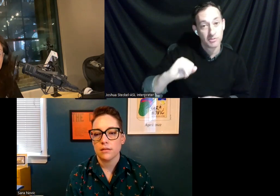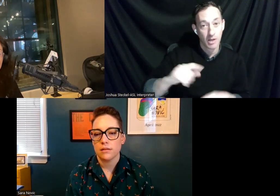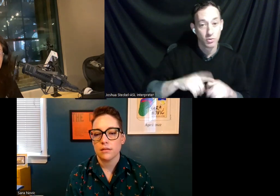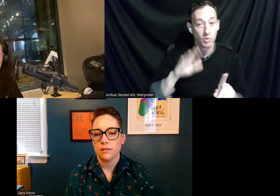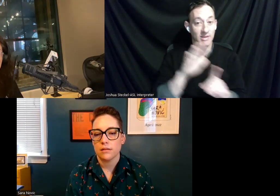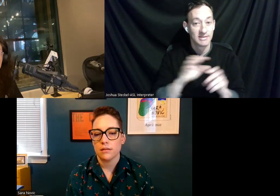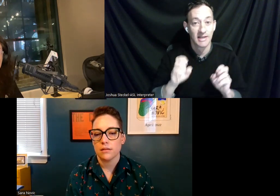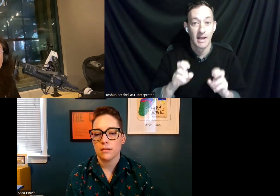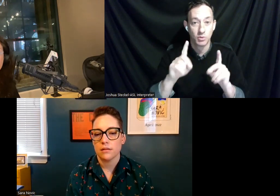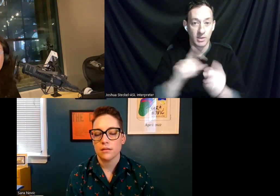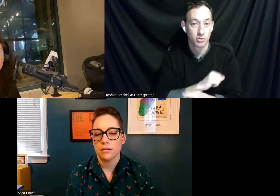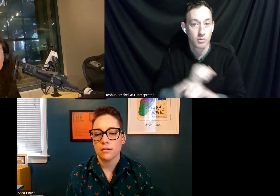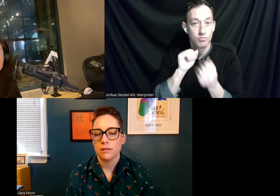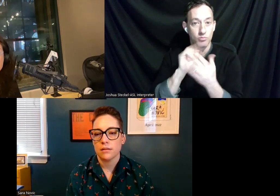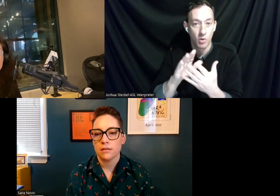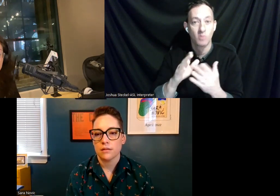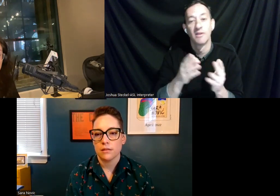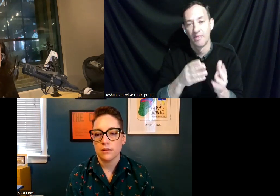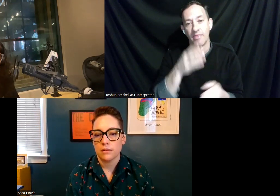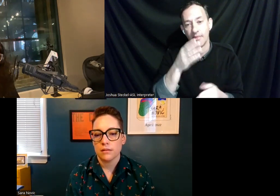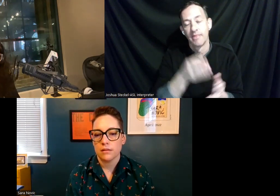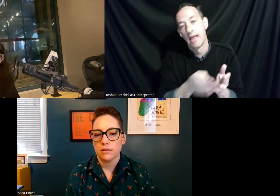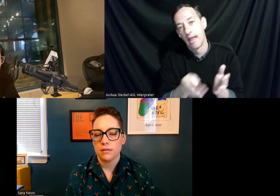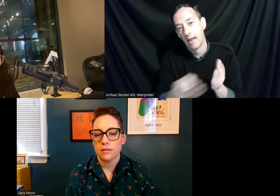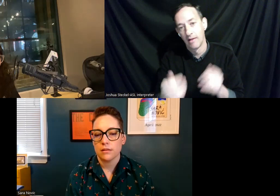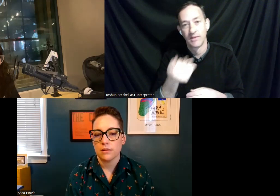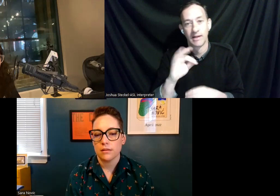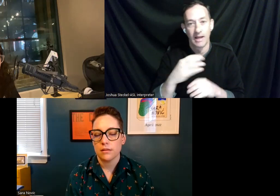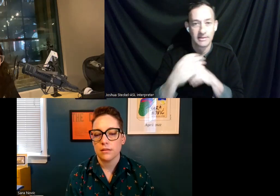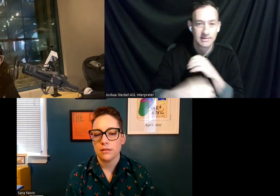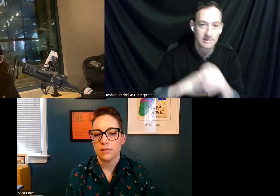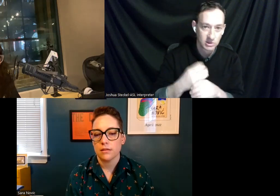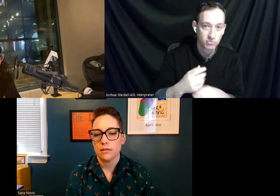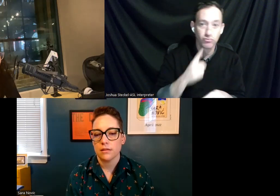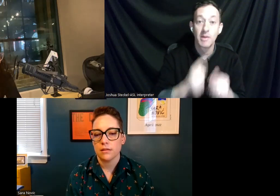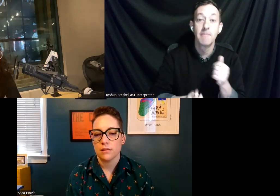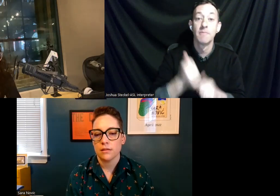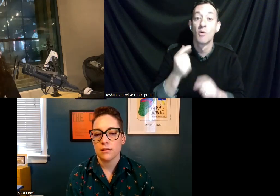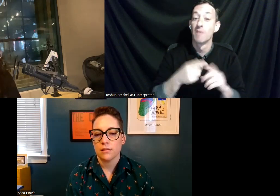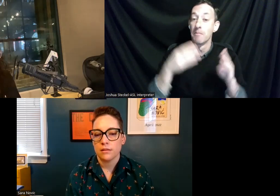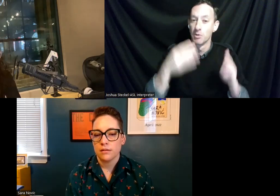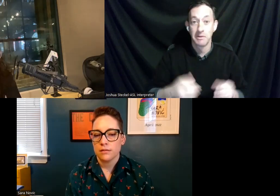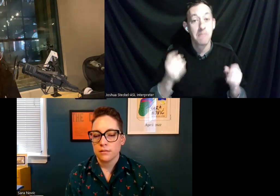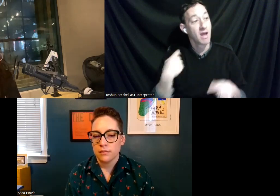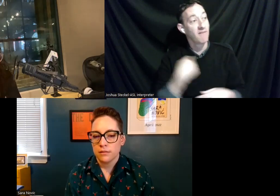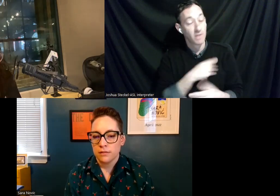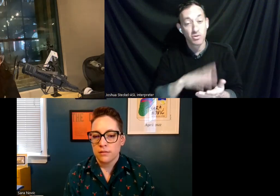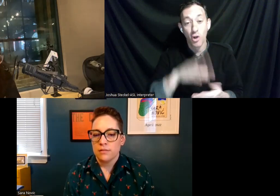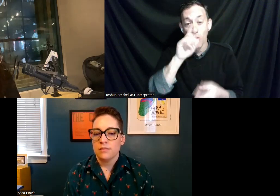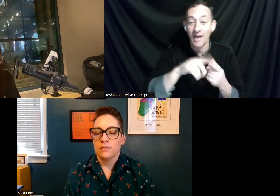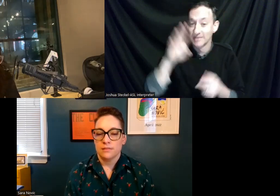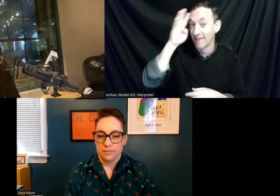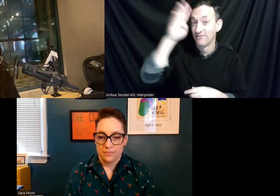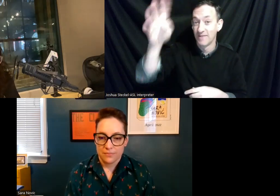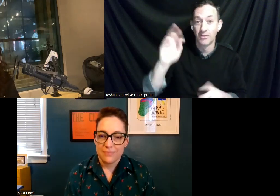educational approach in the latter half of the 19th century, in large part from someone who many of us first learn about as the inventor of the